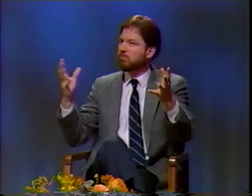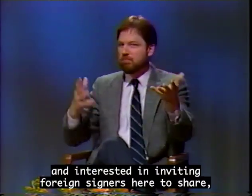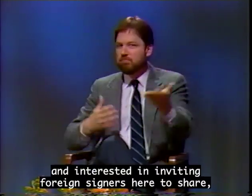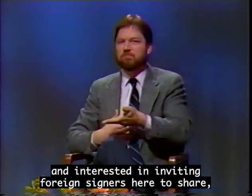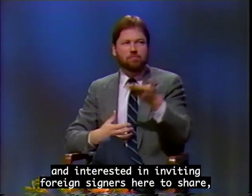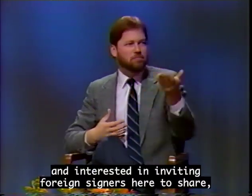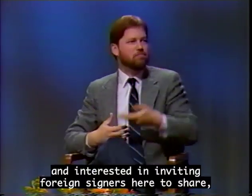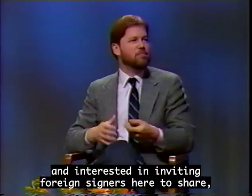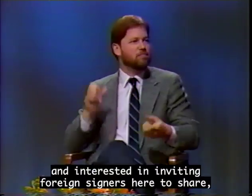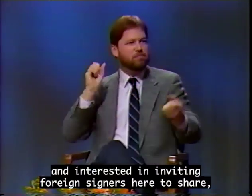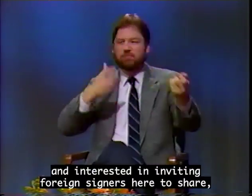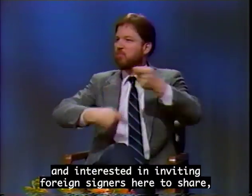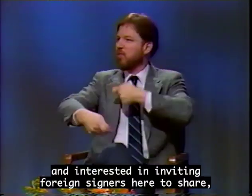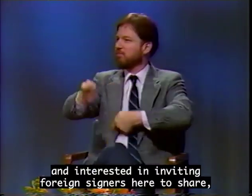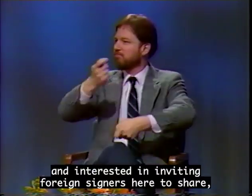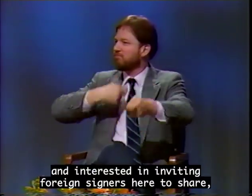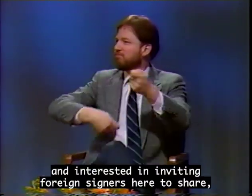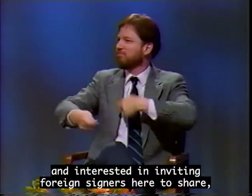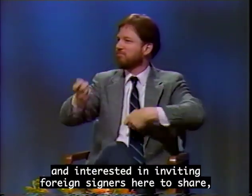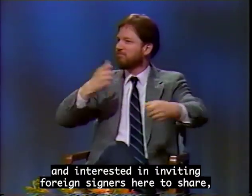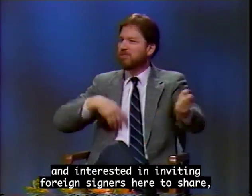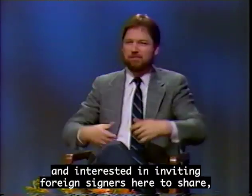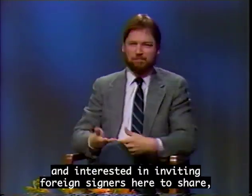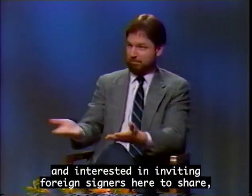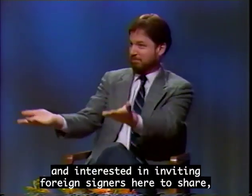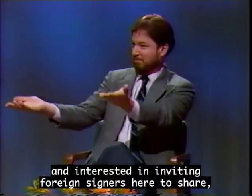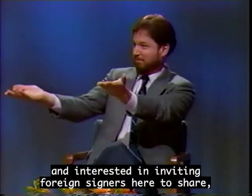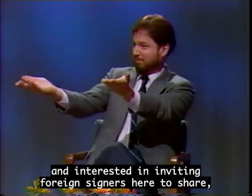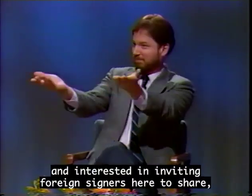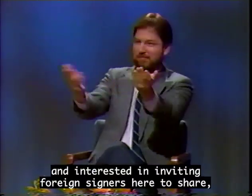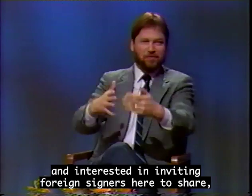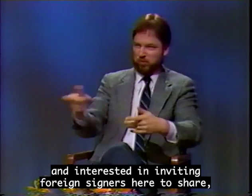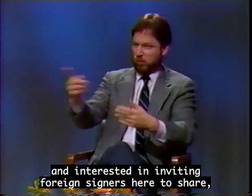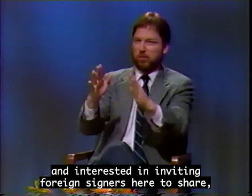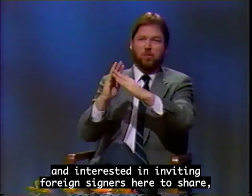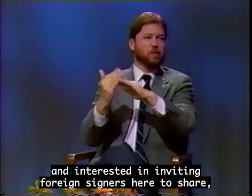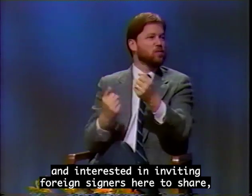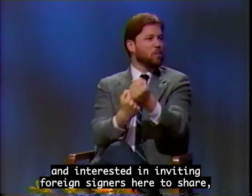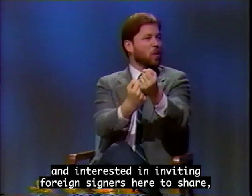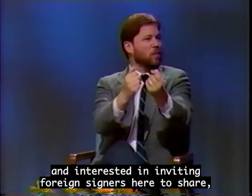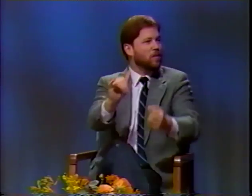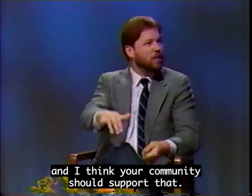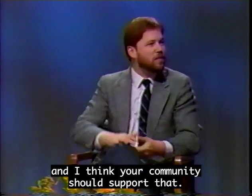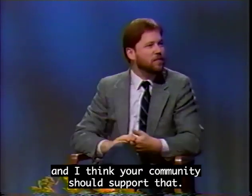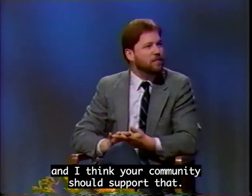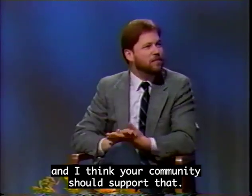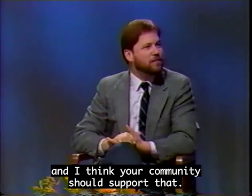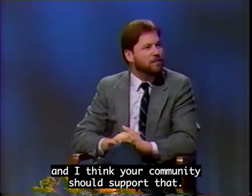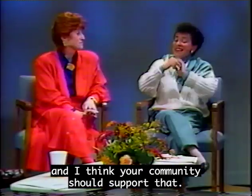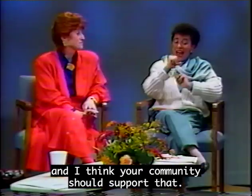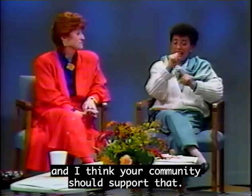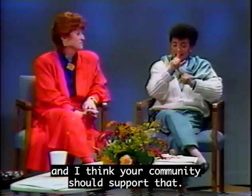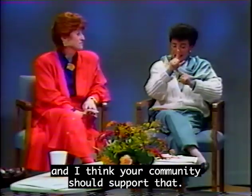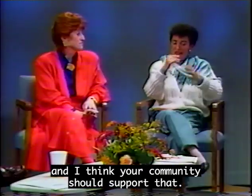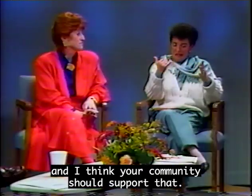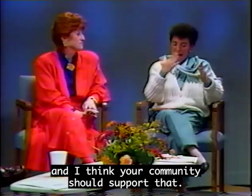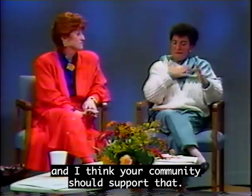languages and interested in inviting foreign signers here to share. And I think your community should support that.